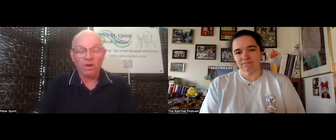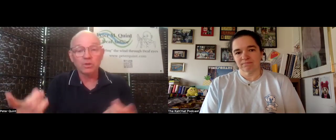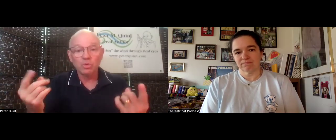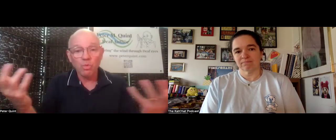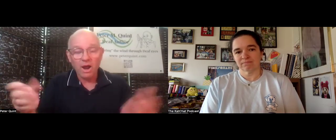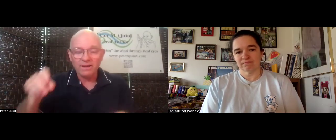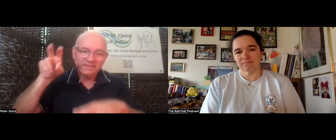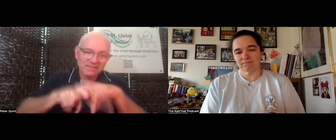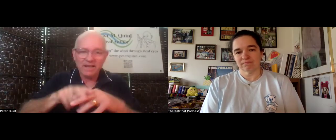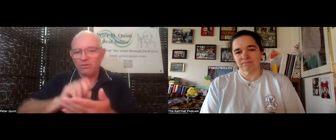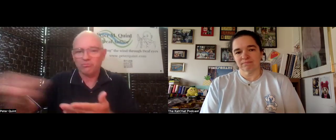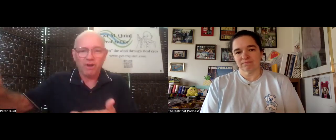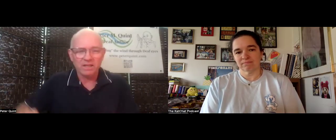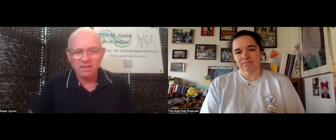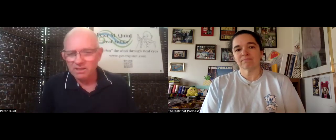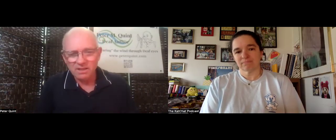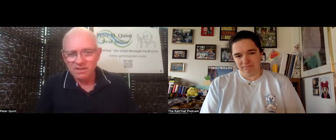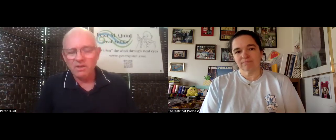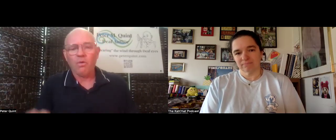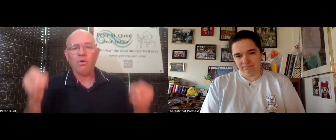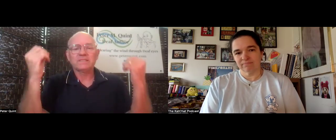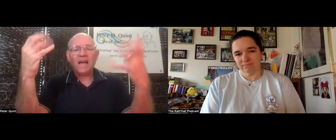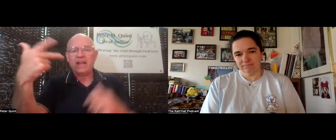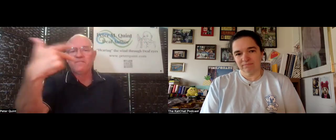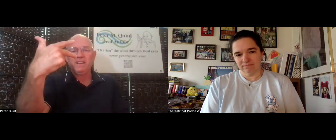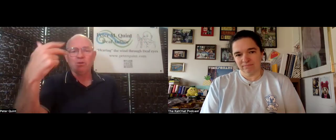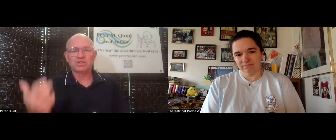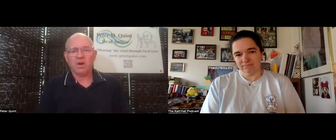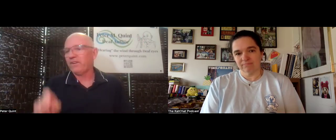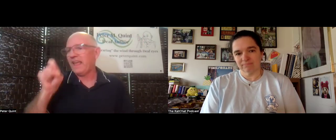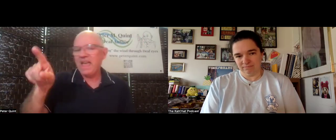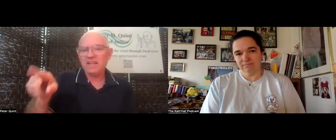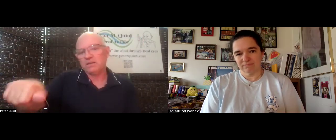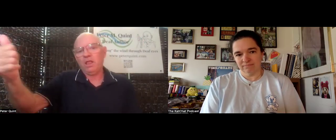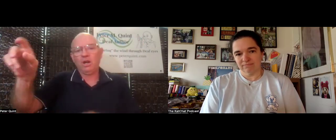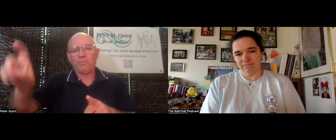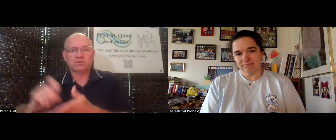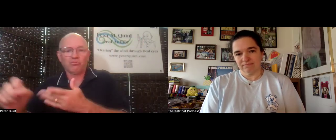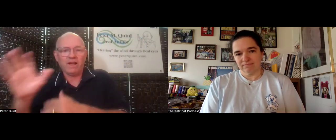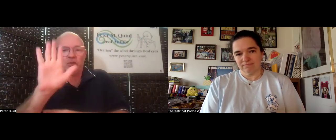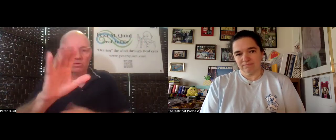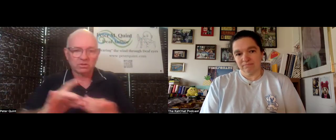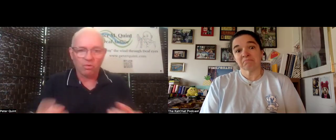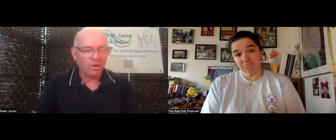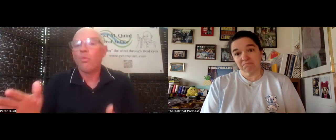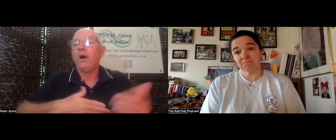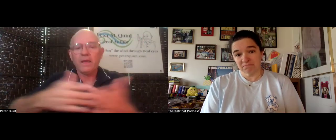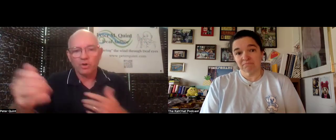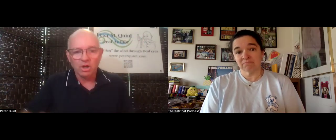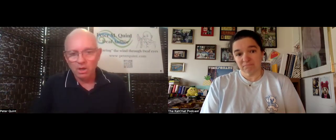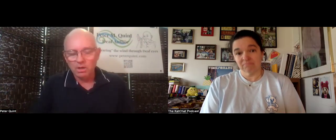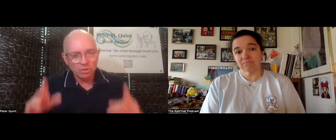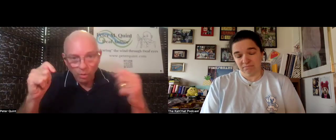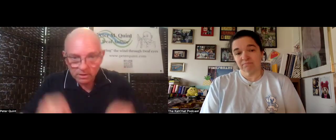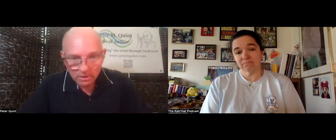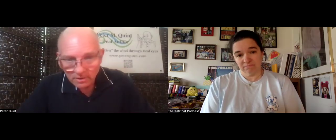pass through it. Do what? Sit down and write. Or sign, video yourself and ask the other person to write your story or